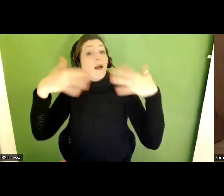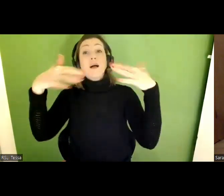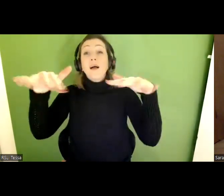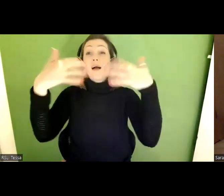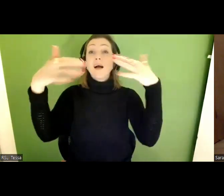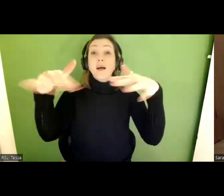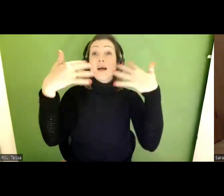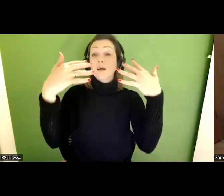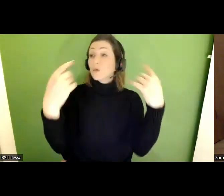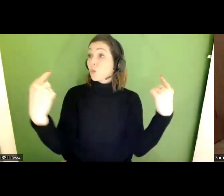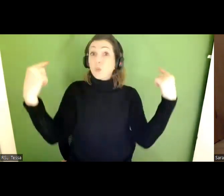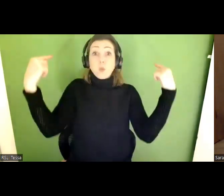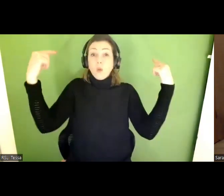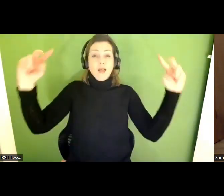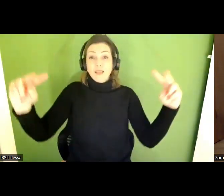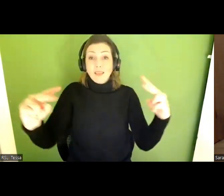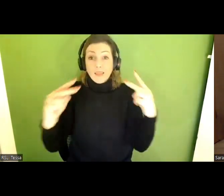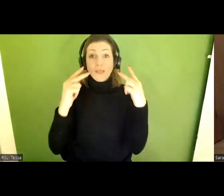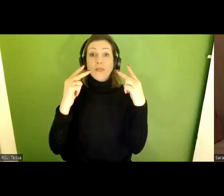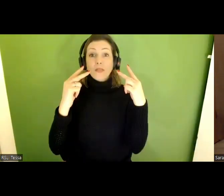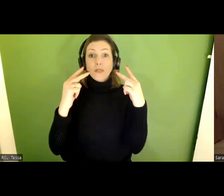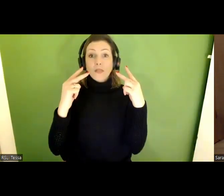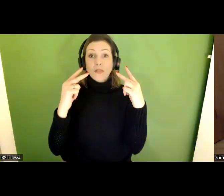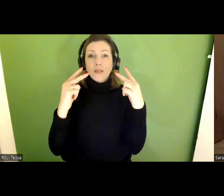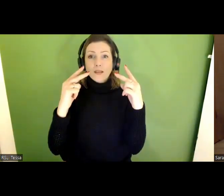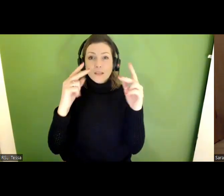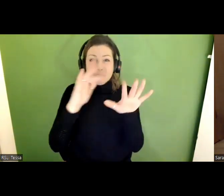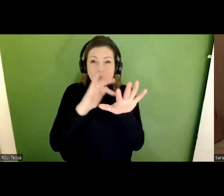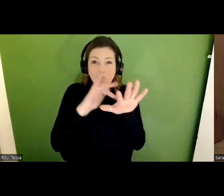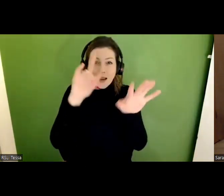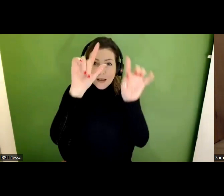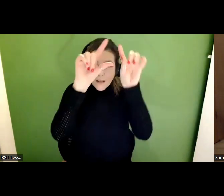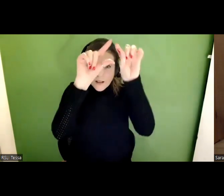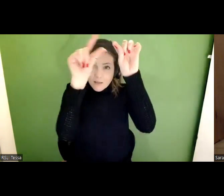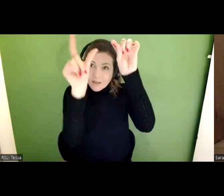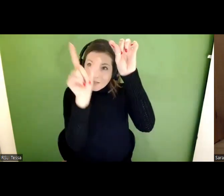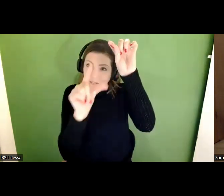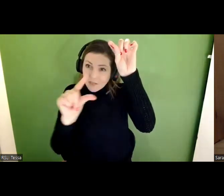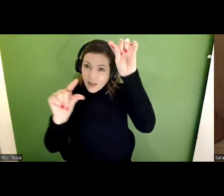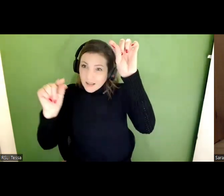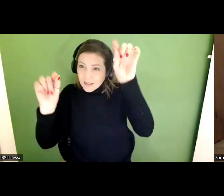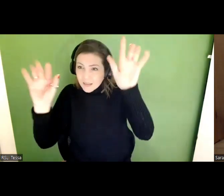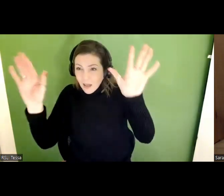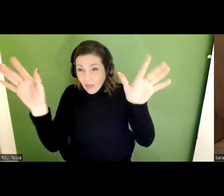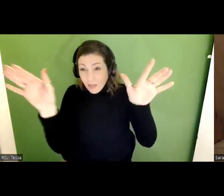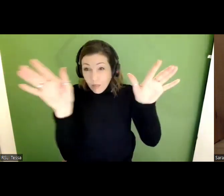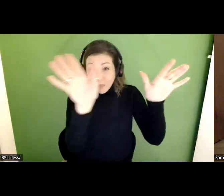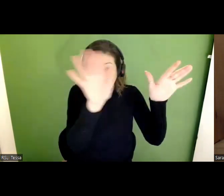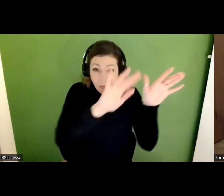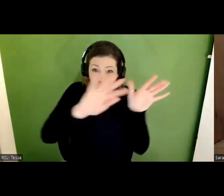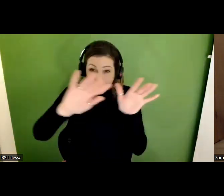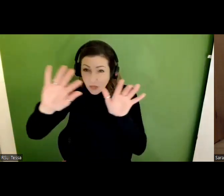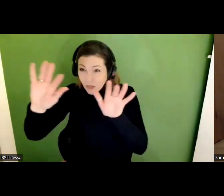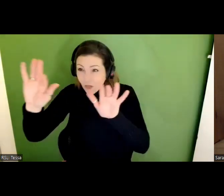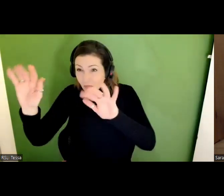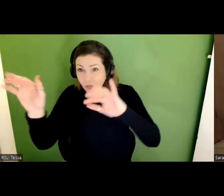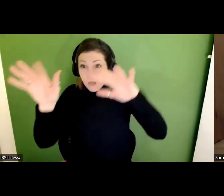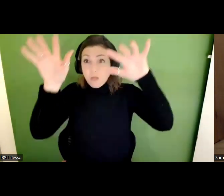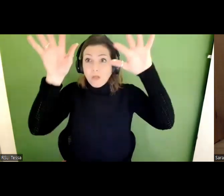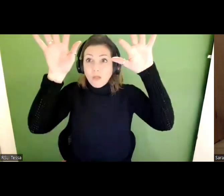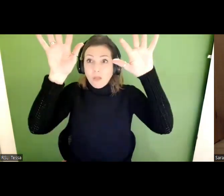look beyond us. Their delicately veined body skim the passing air and hover from its